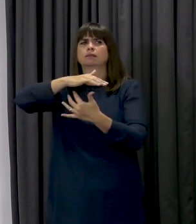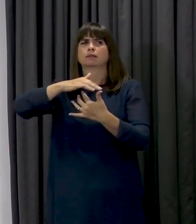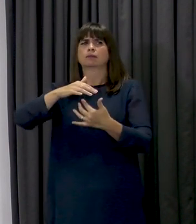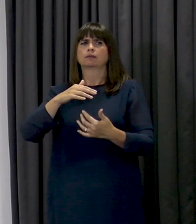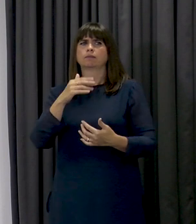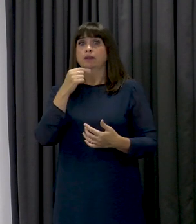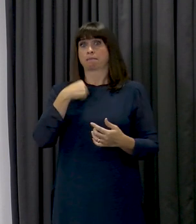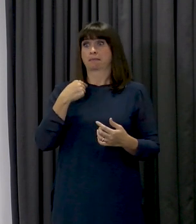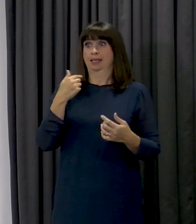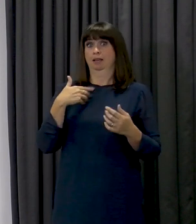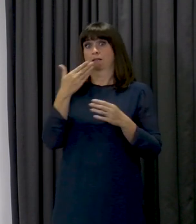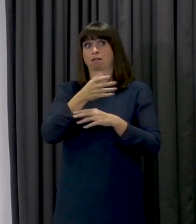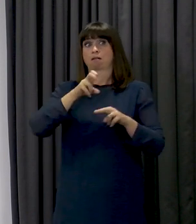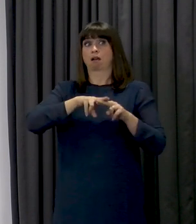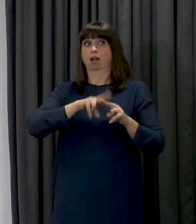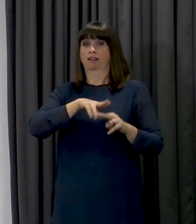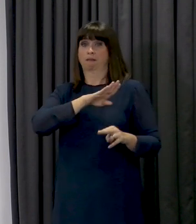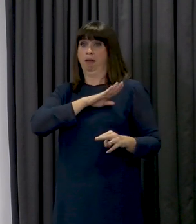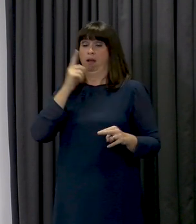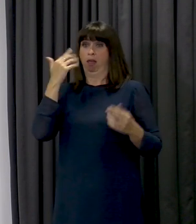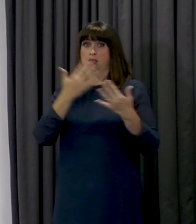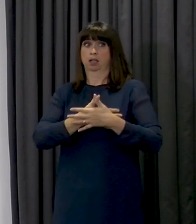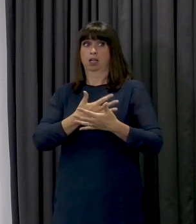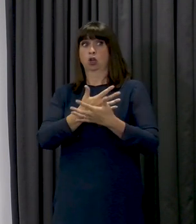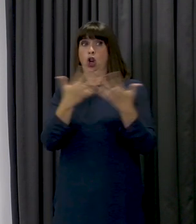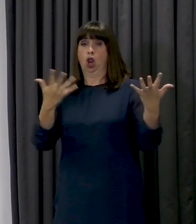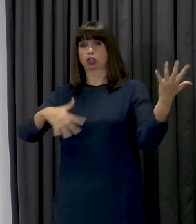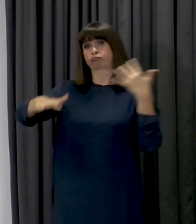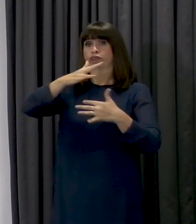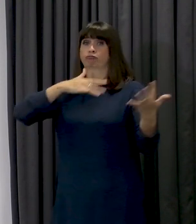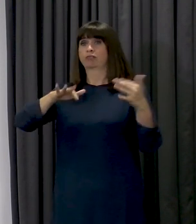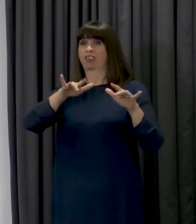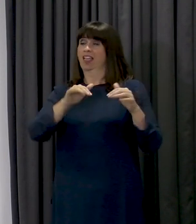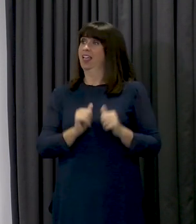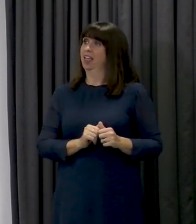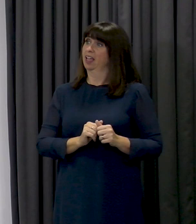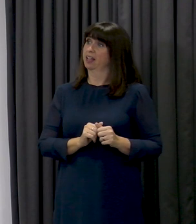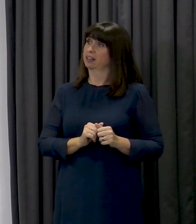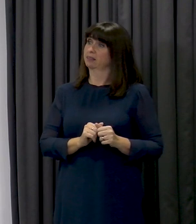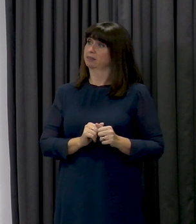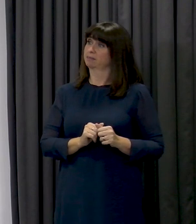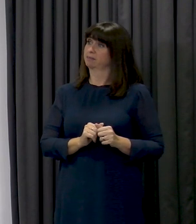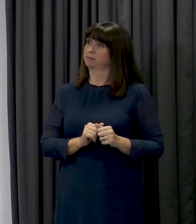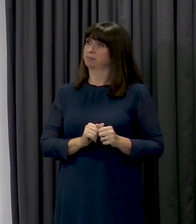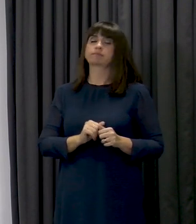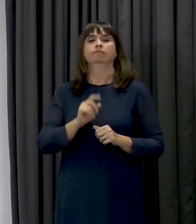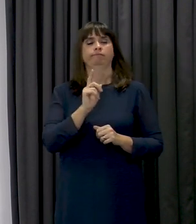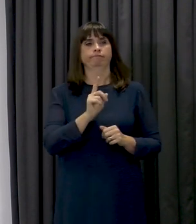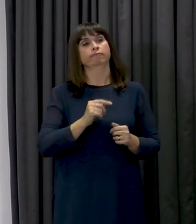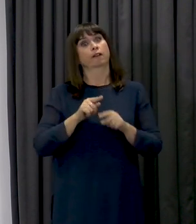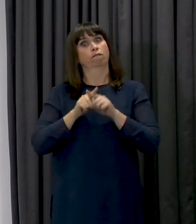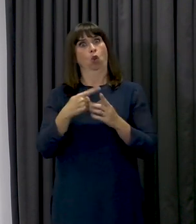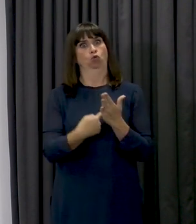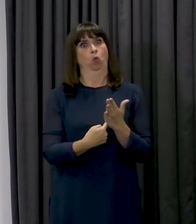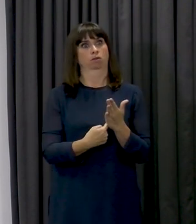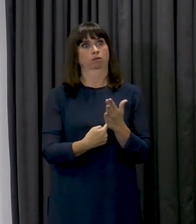Cardiff Park last night is anything to go by, it seems that a lot of people are already doing those kind of things anyway. Well, on compliance, we've got a few